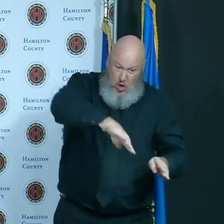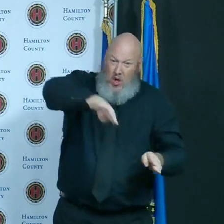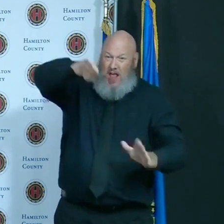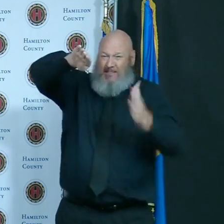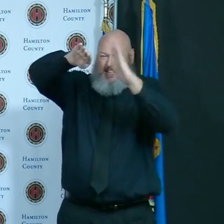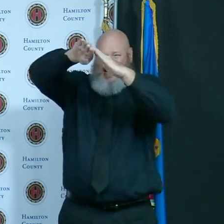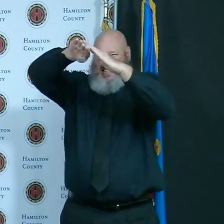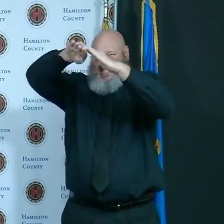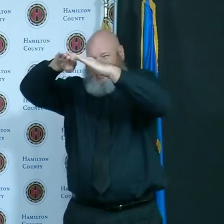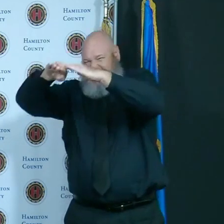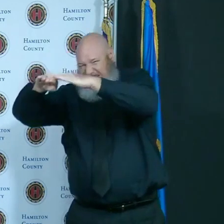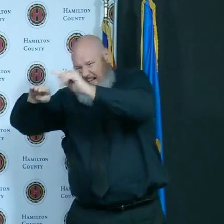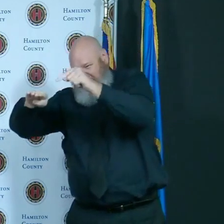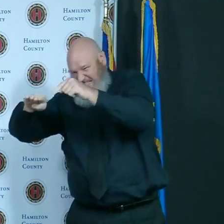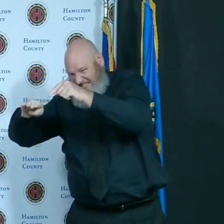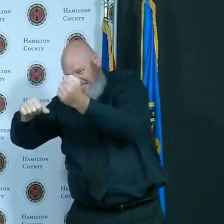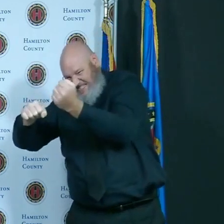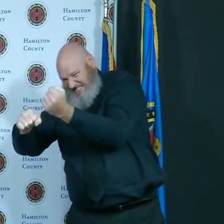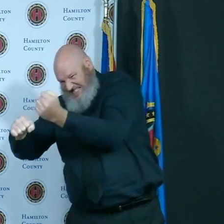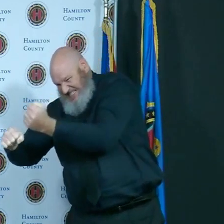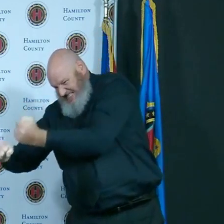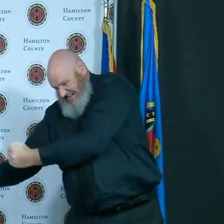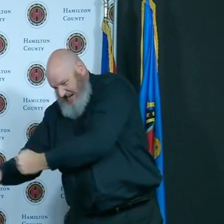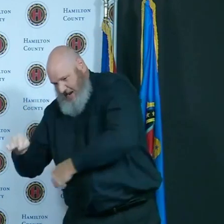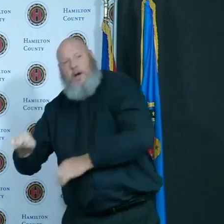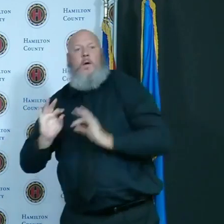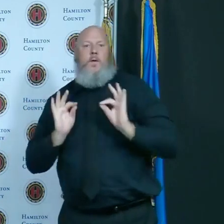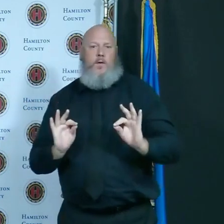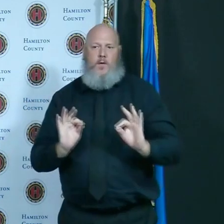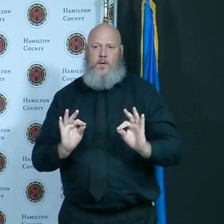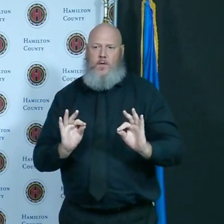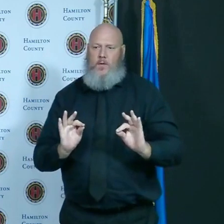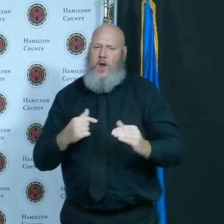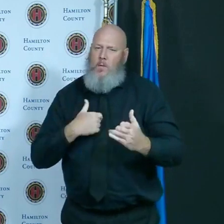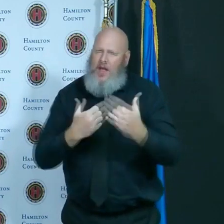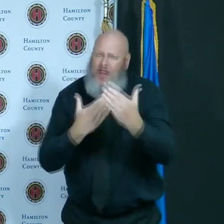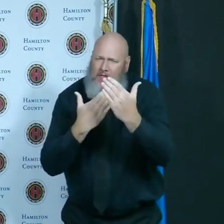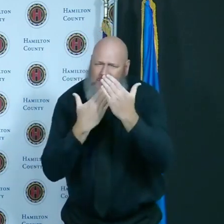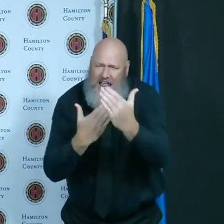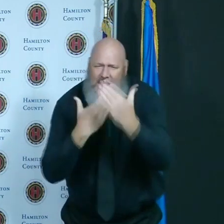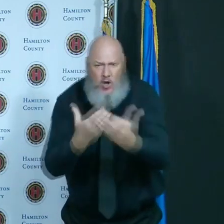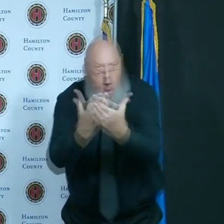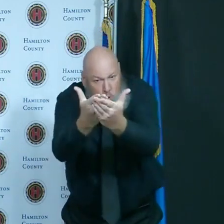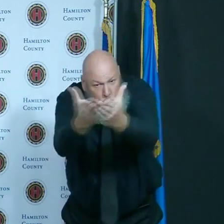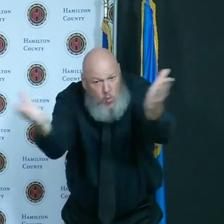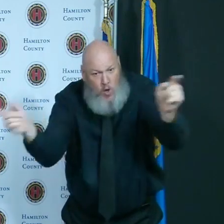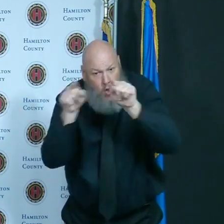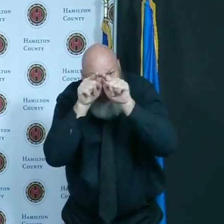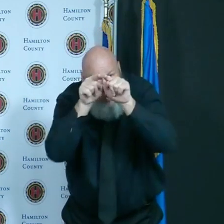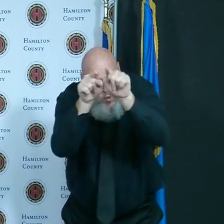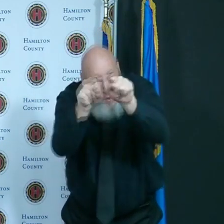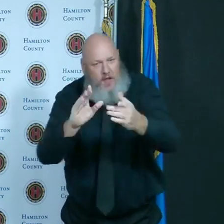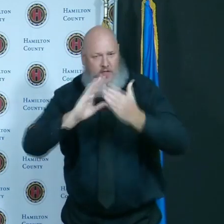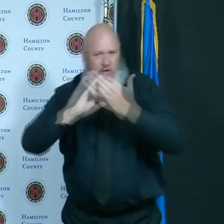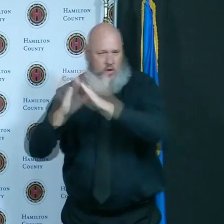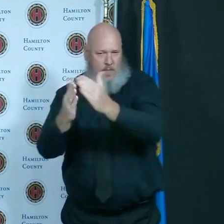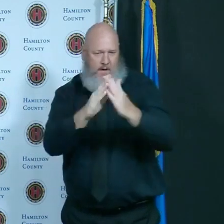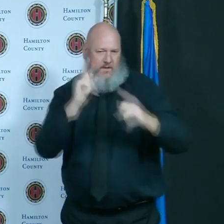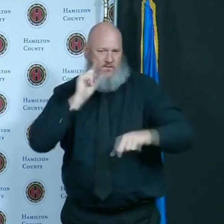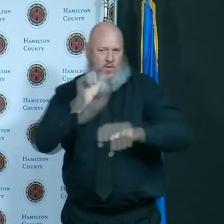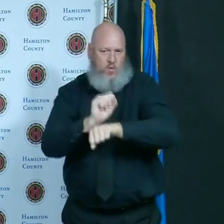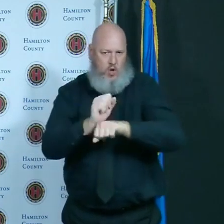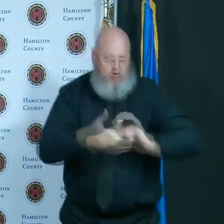want to say thank you, thank you, thank you to all of you who are staying home, washing your hands, distancing yourselves.